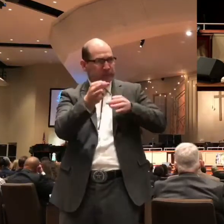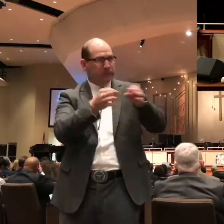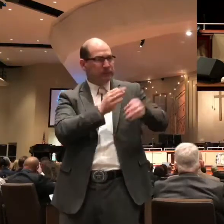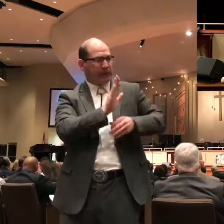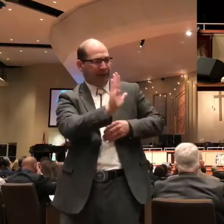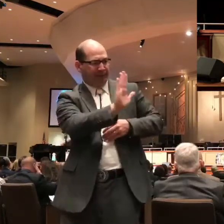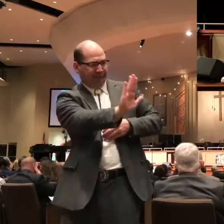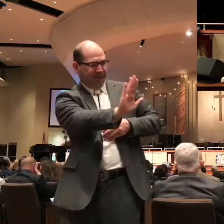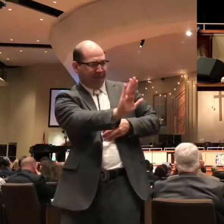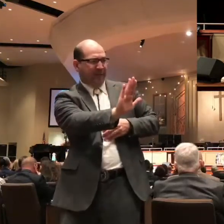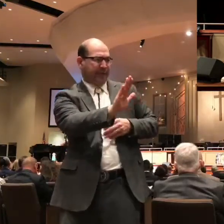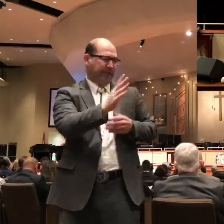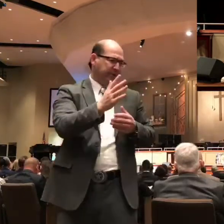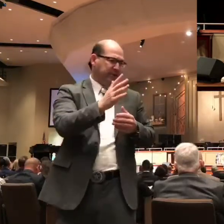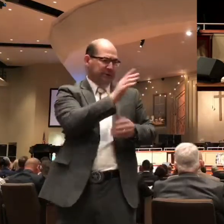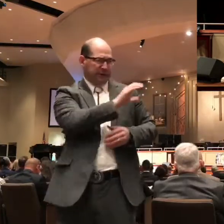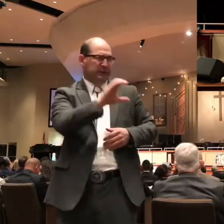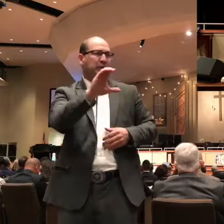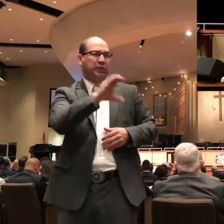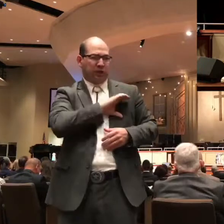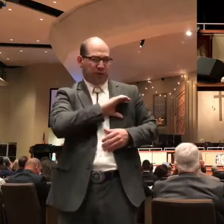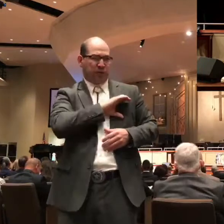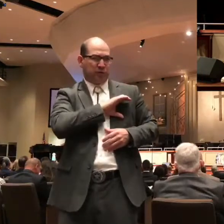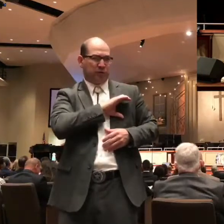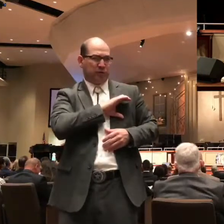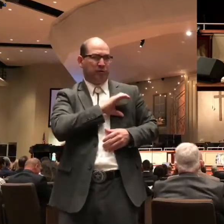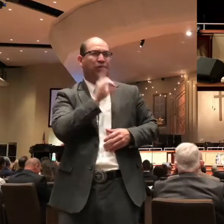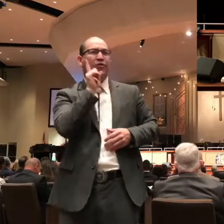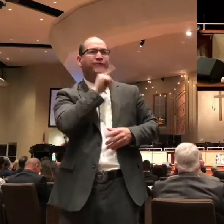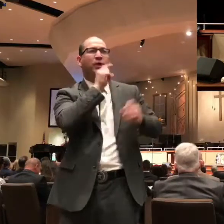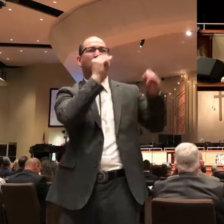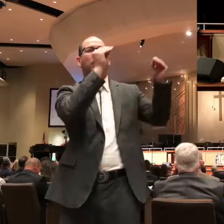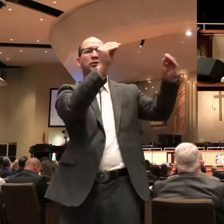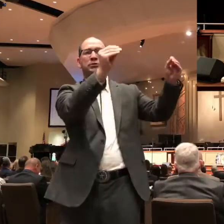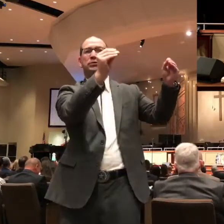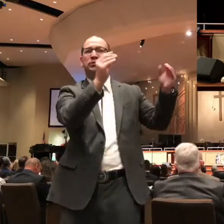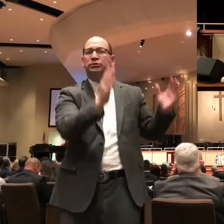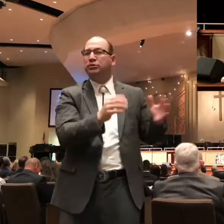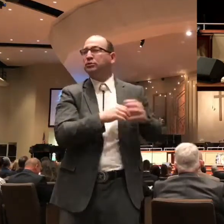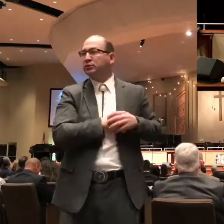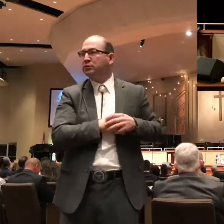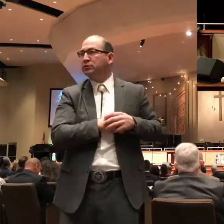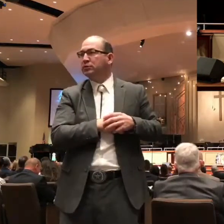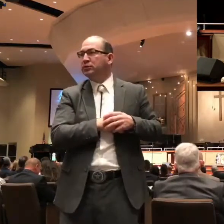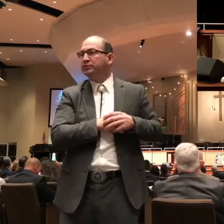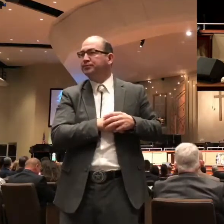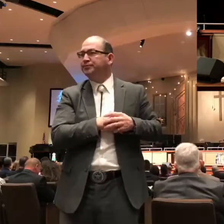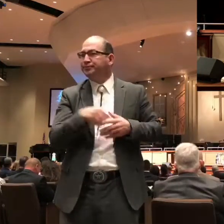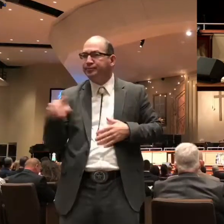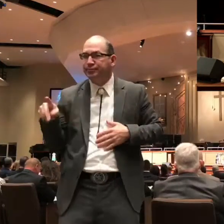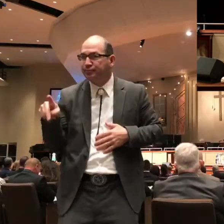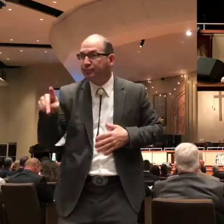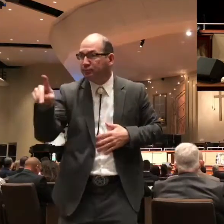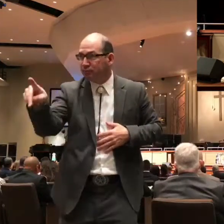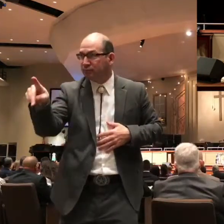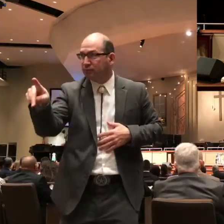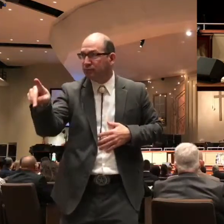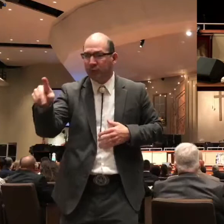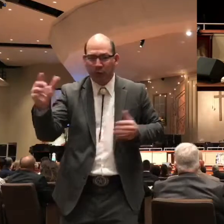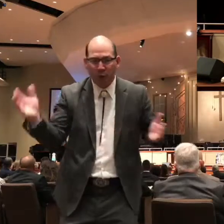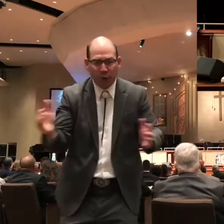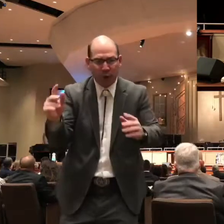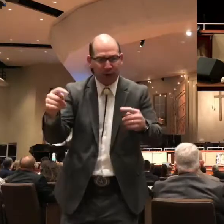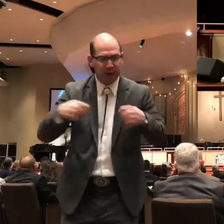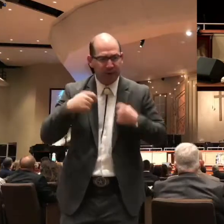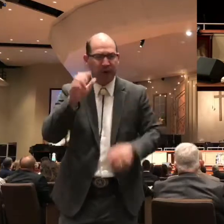We begin to see the description of those teachers. And you see, the Apostle Paul is challenging